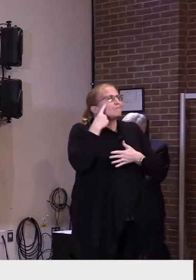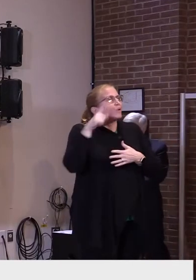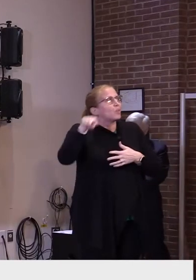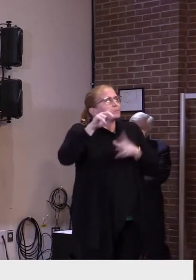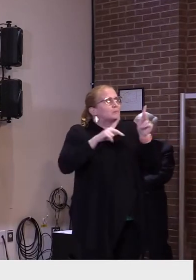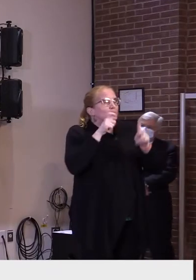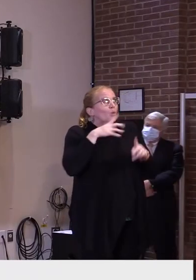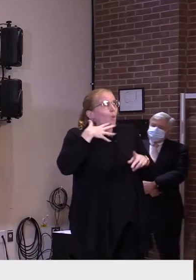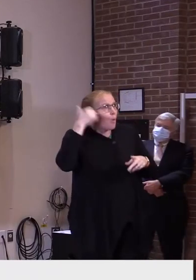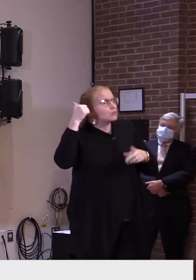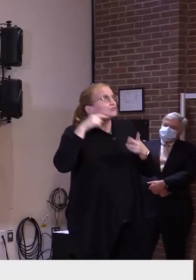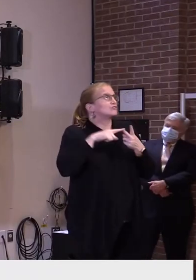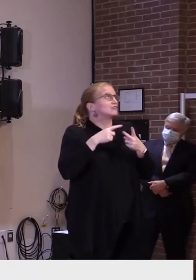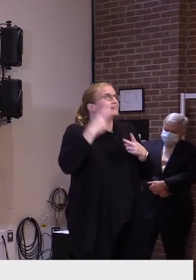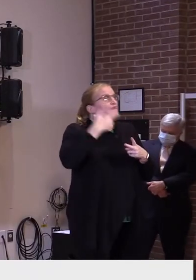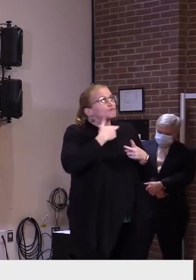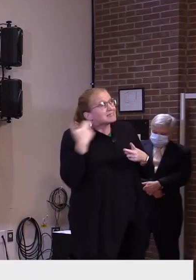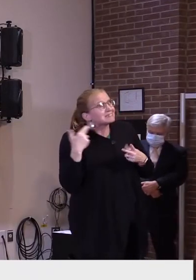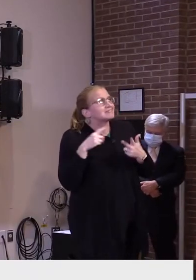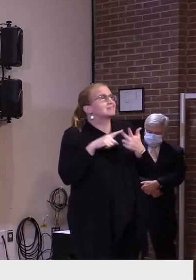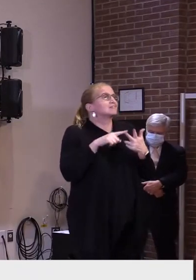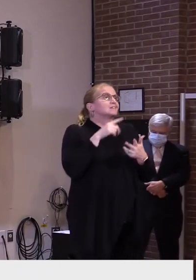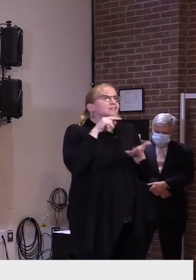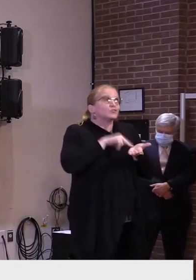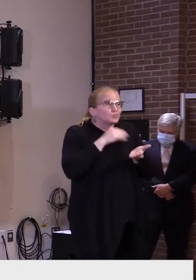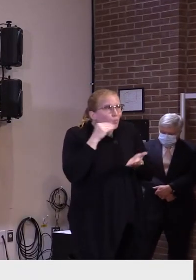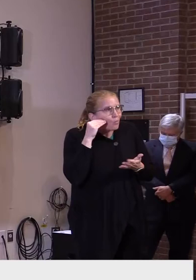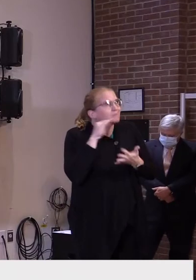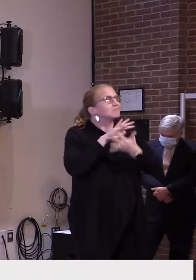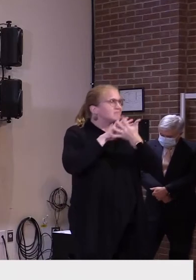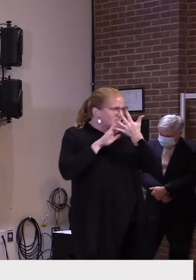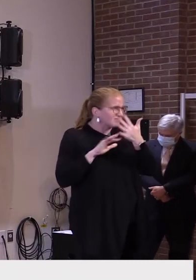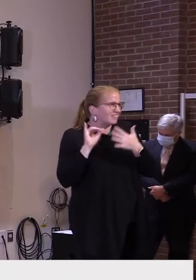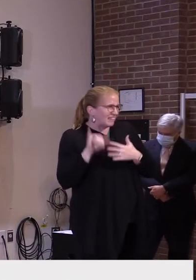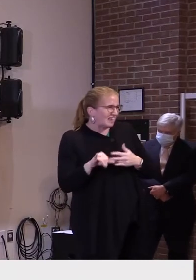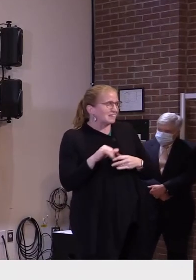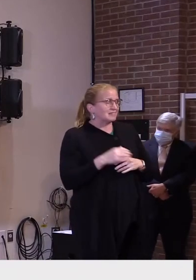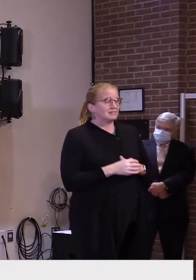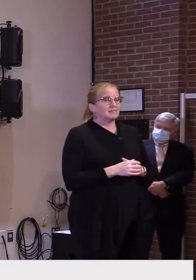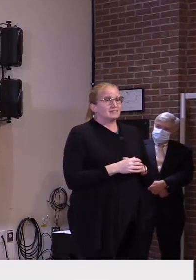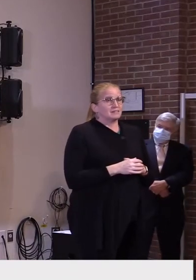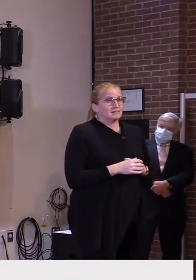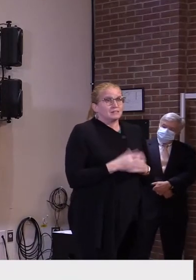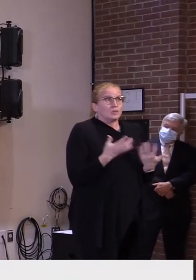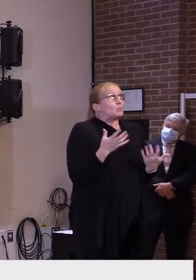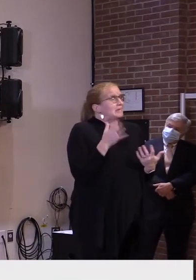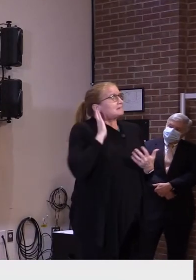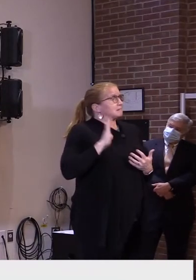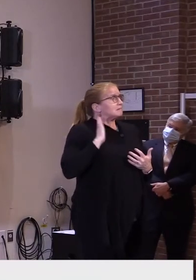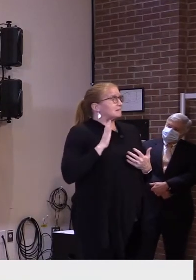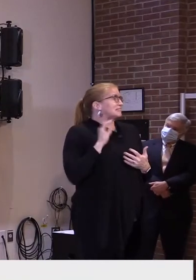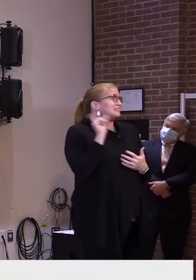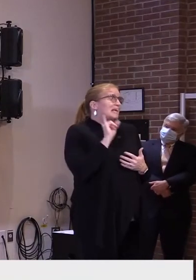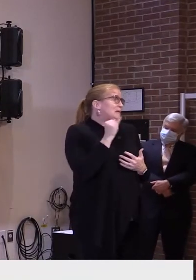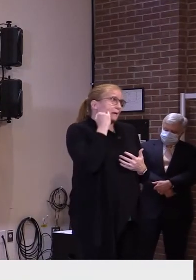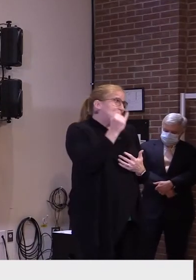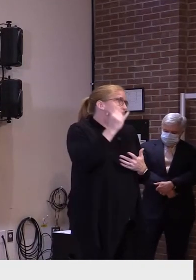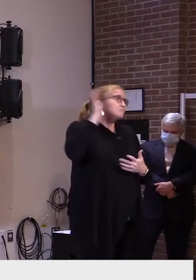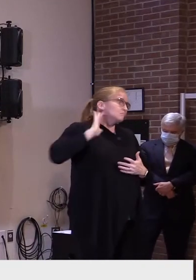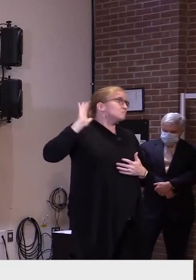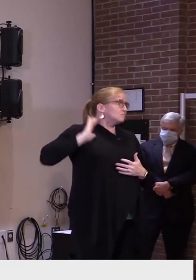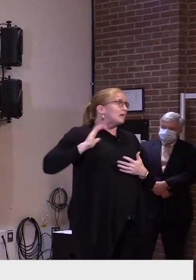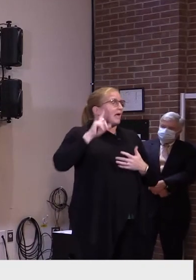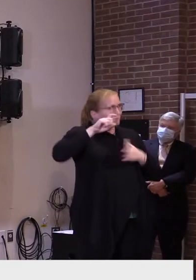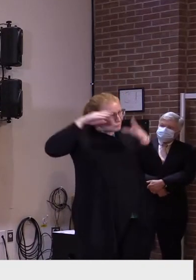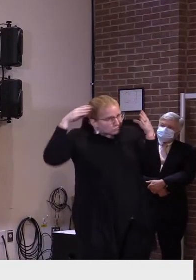prioritizing those most at risk of serious outcomes. Much as we did in other aspects of our response at other points during the